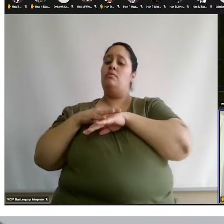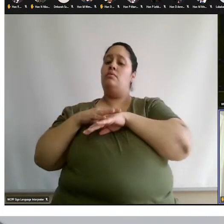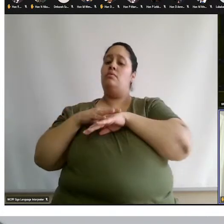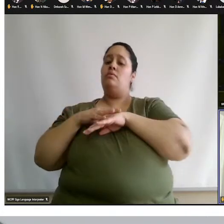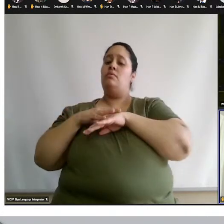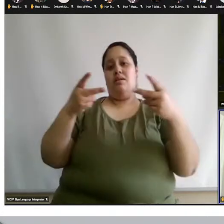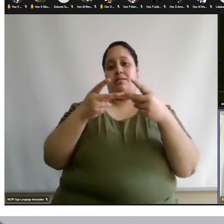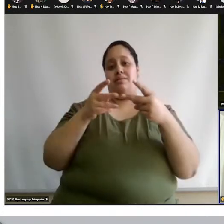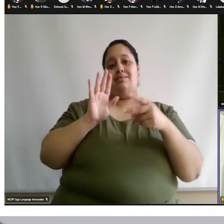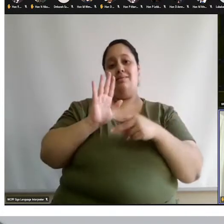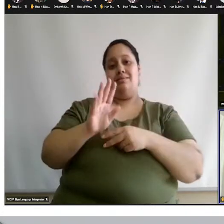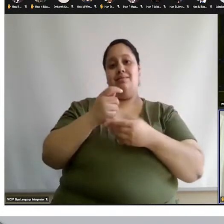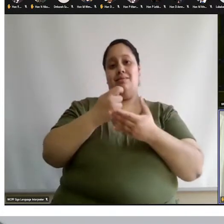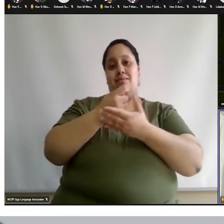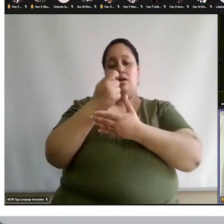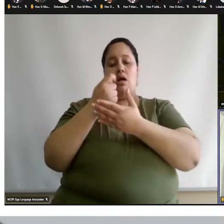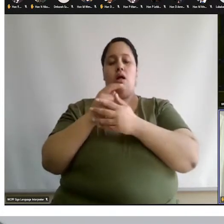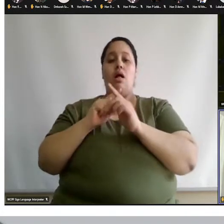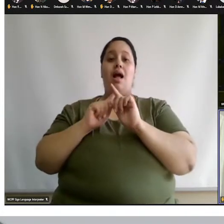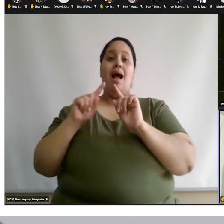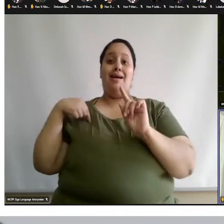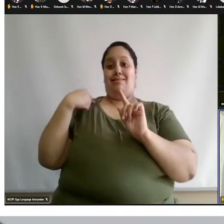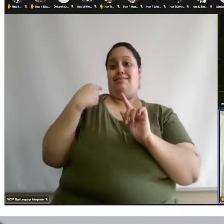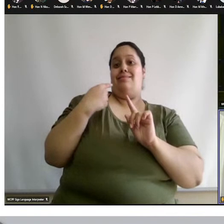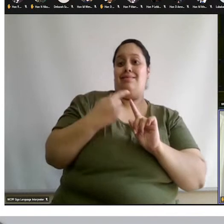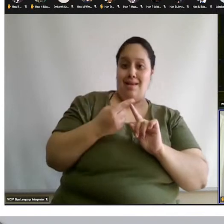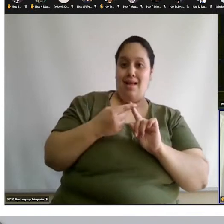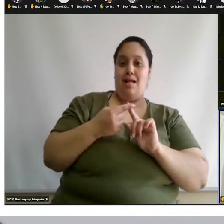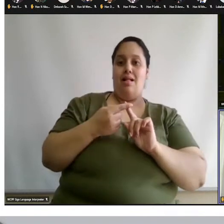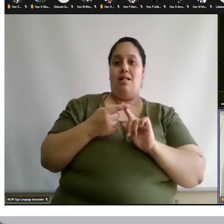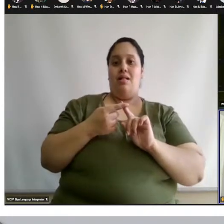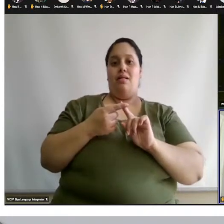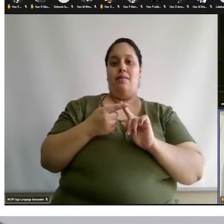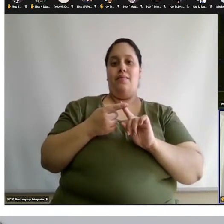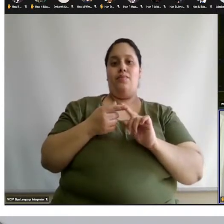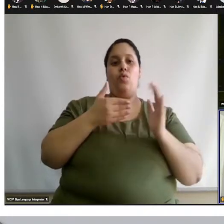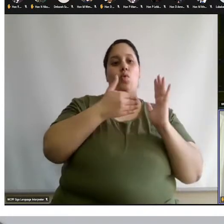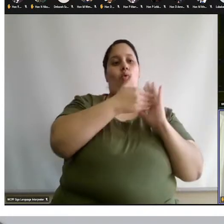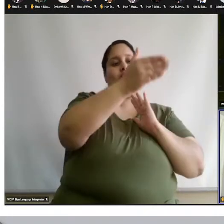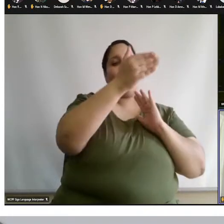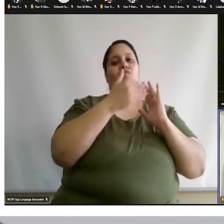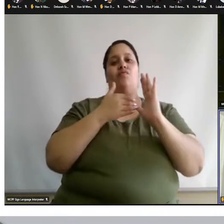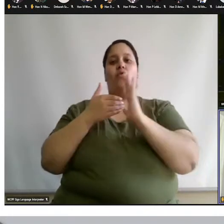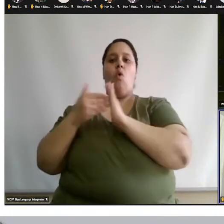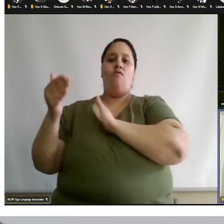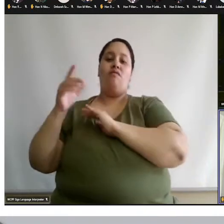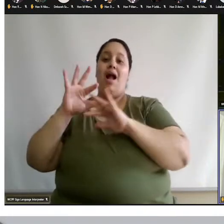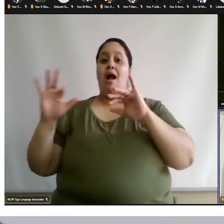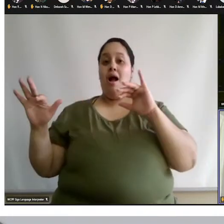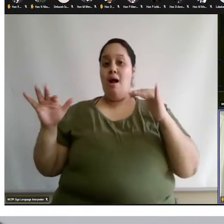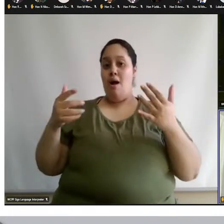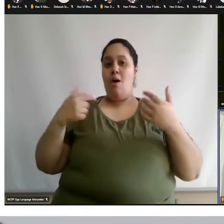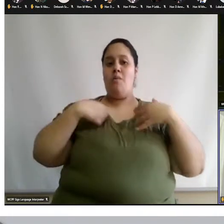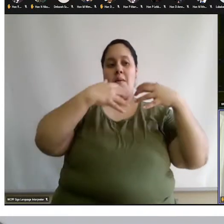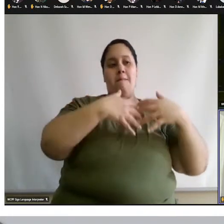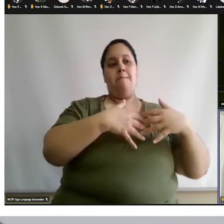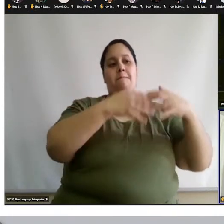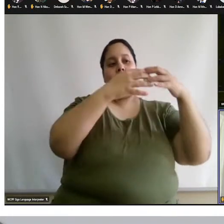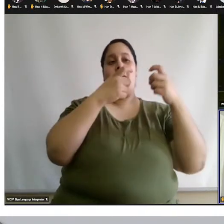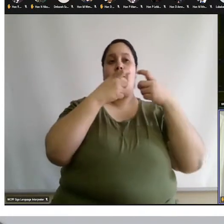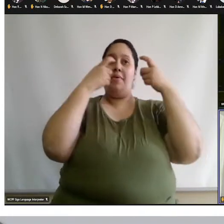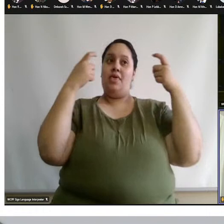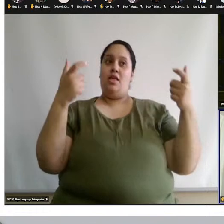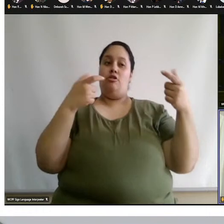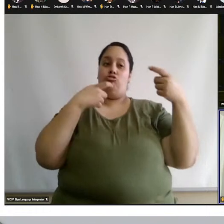until first we started killing them by huge shopping centers where people flocked to, and